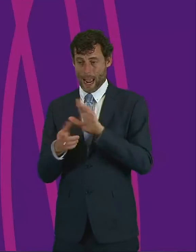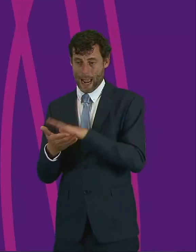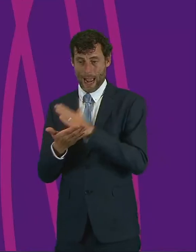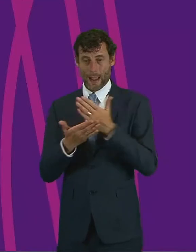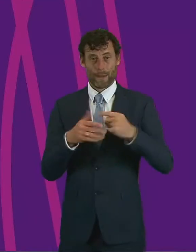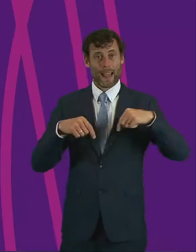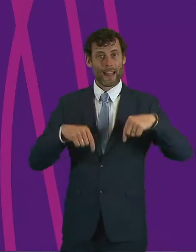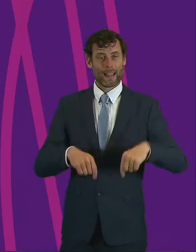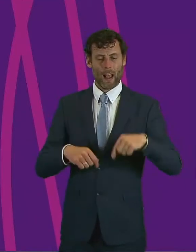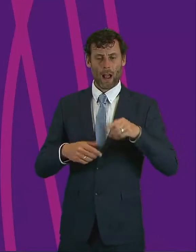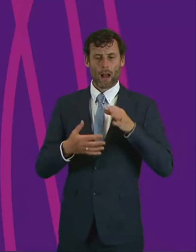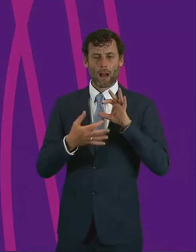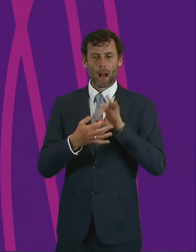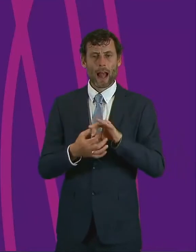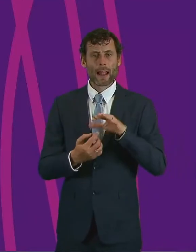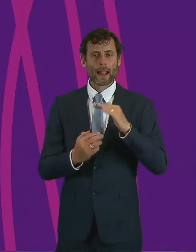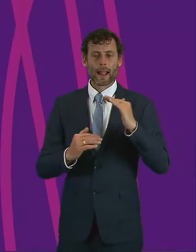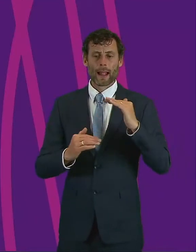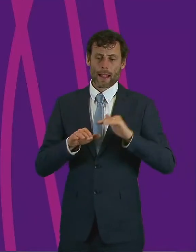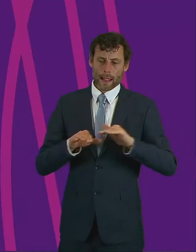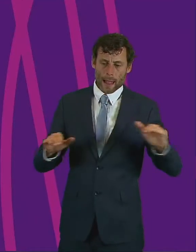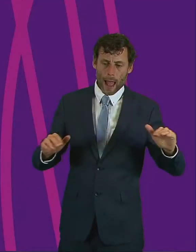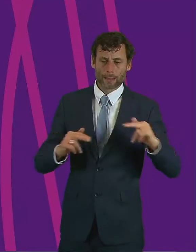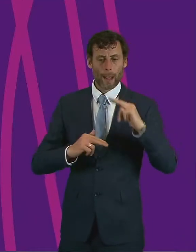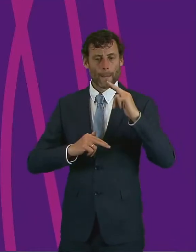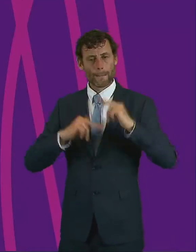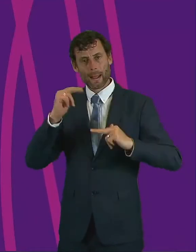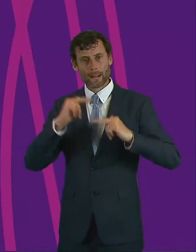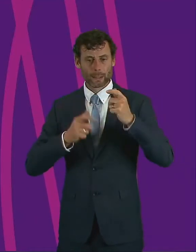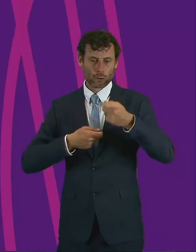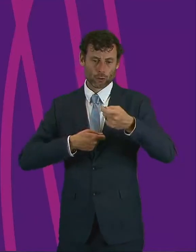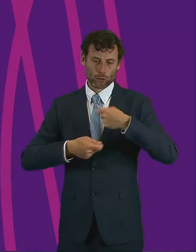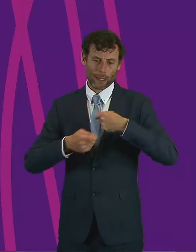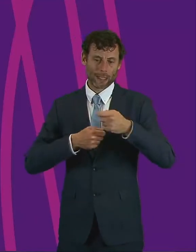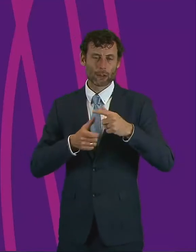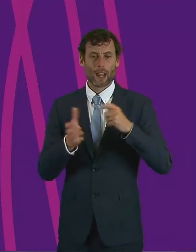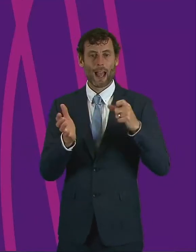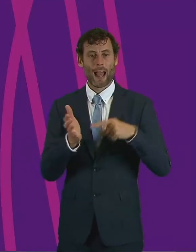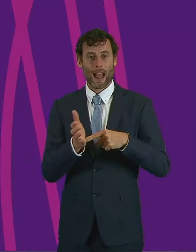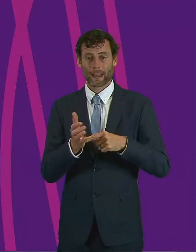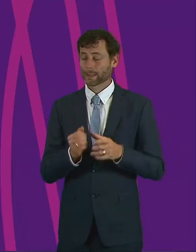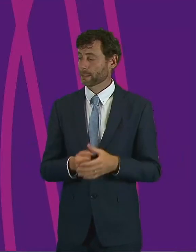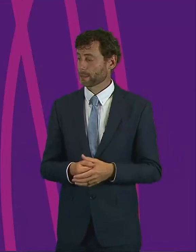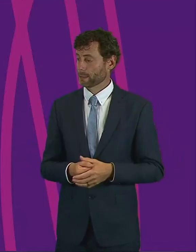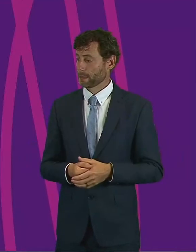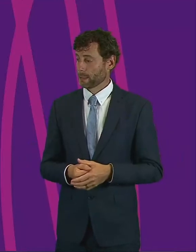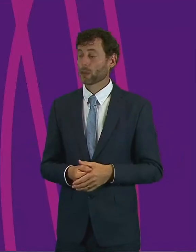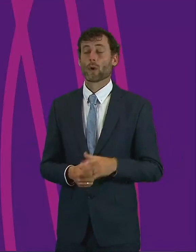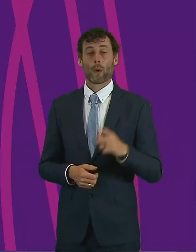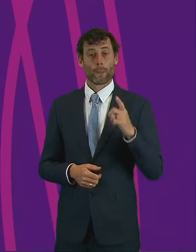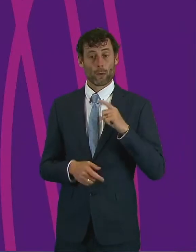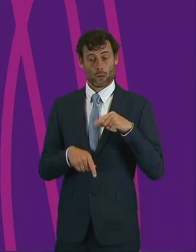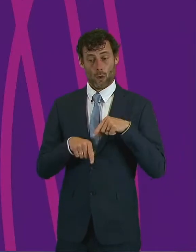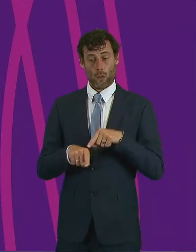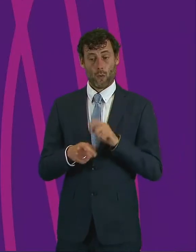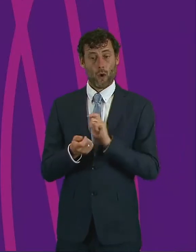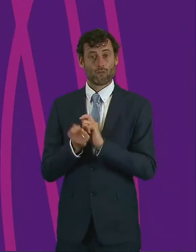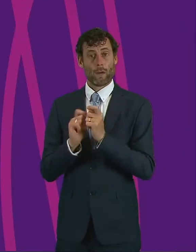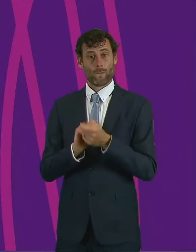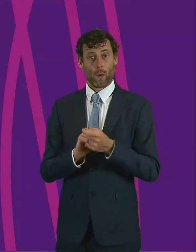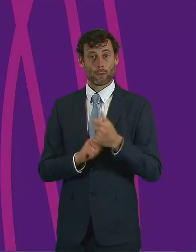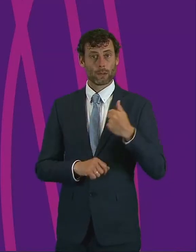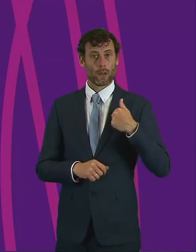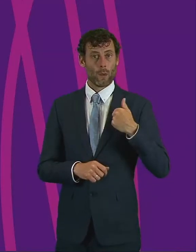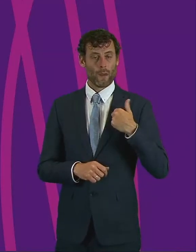tax. We have a strong record on LBTT due to the reforms that we've previously taken. Our higher